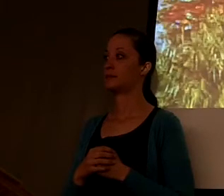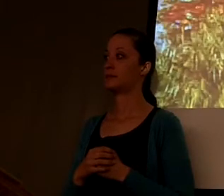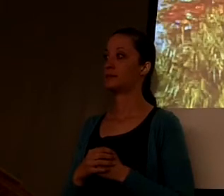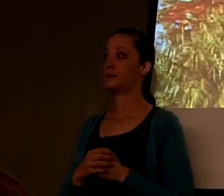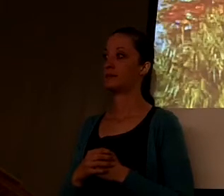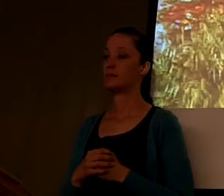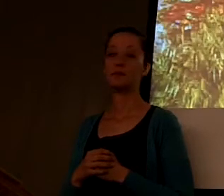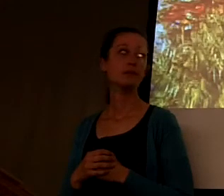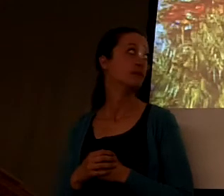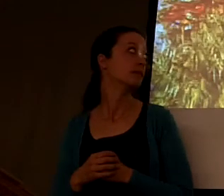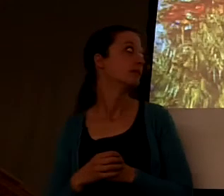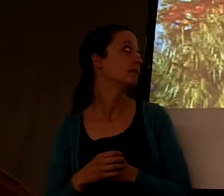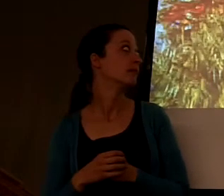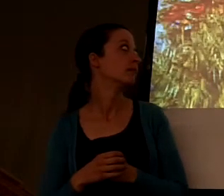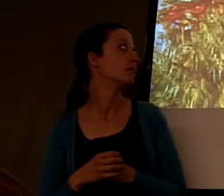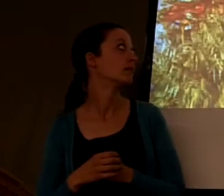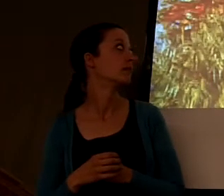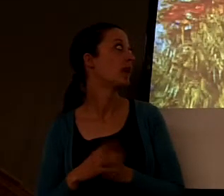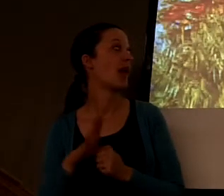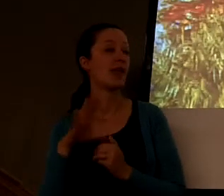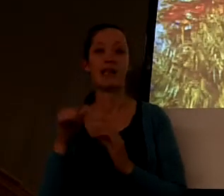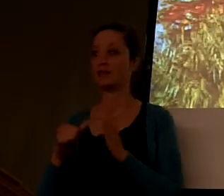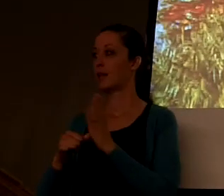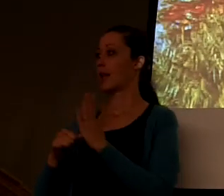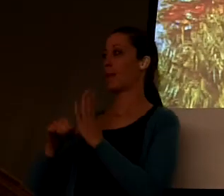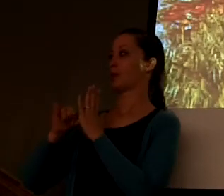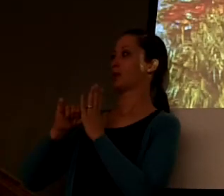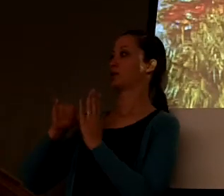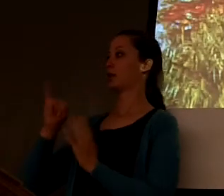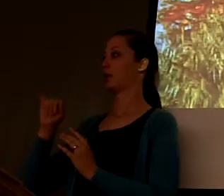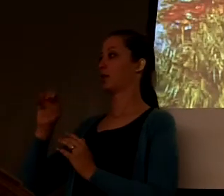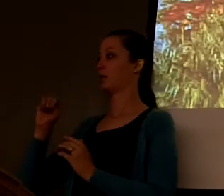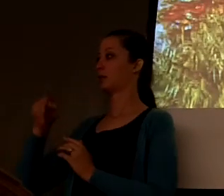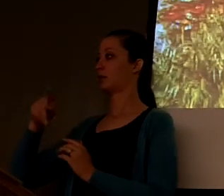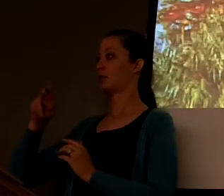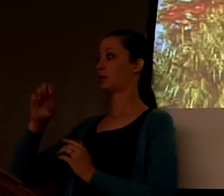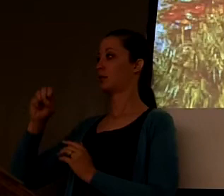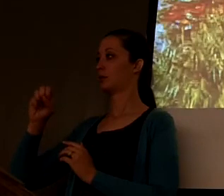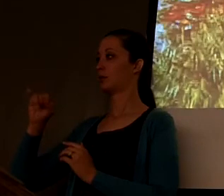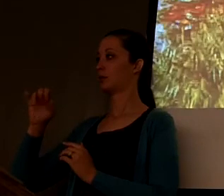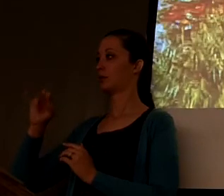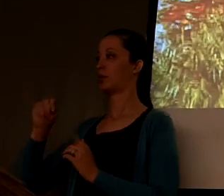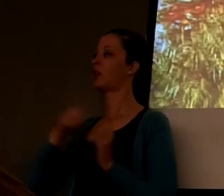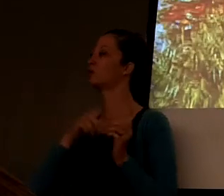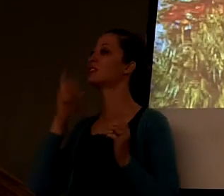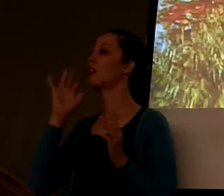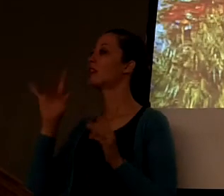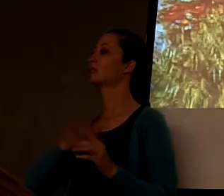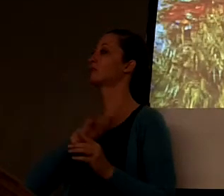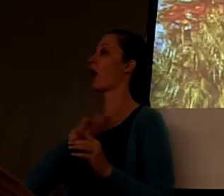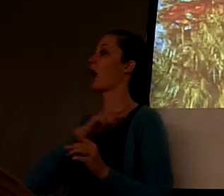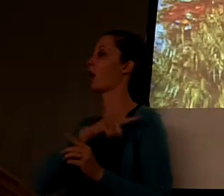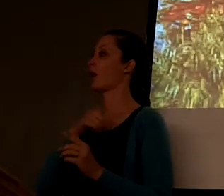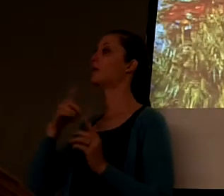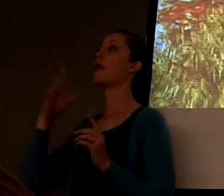And this is an Impressionist painting. These right here will just be identified the style. And this is